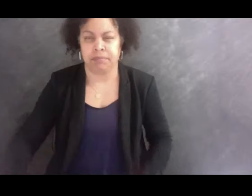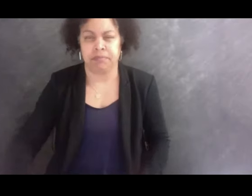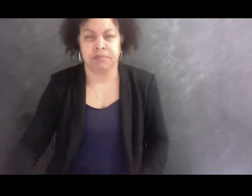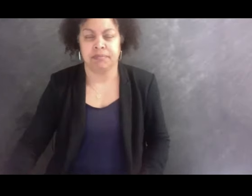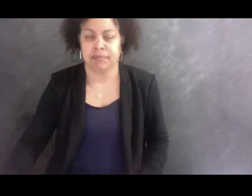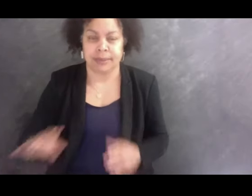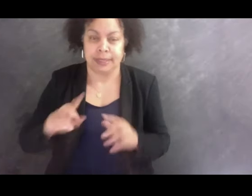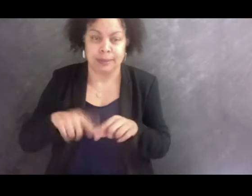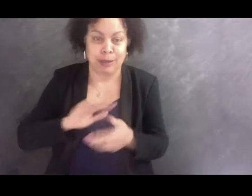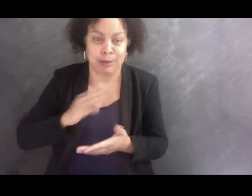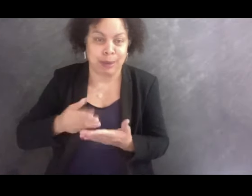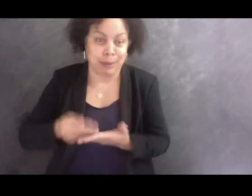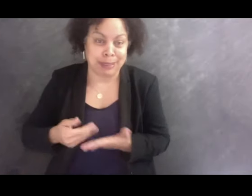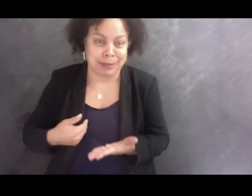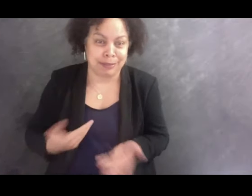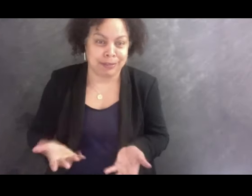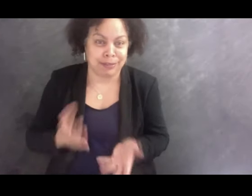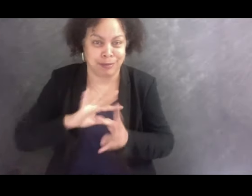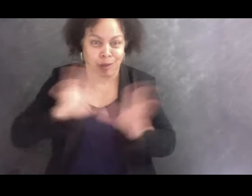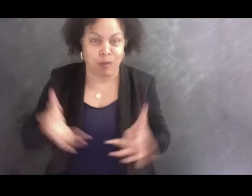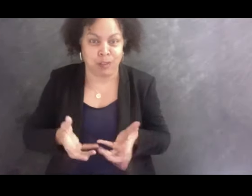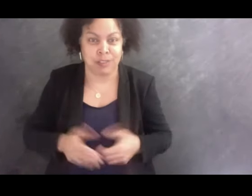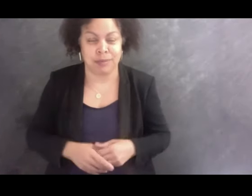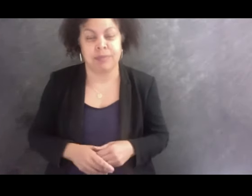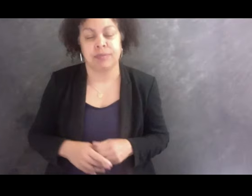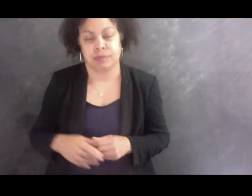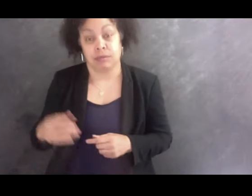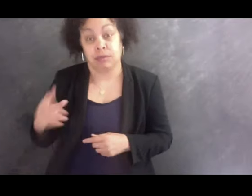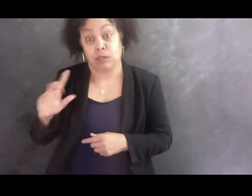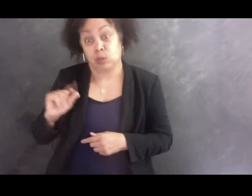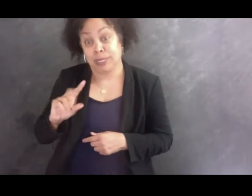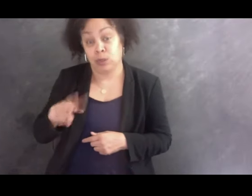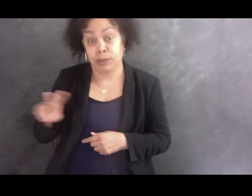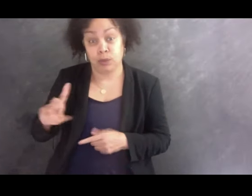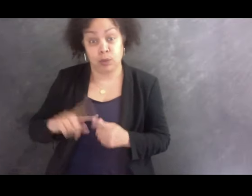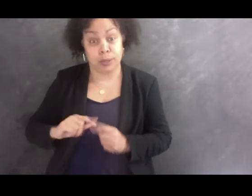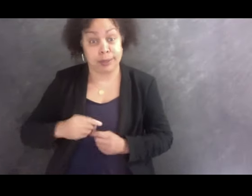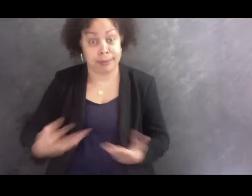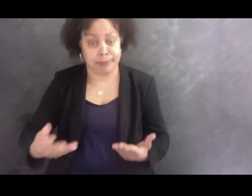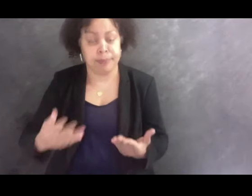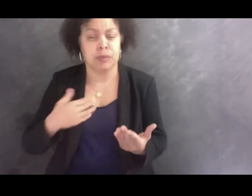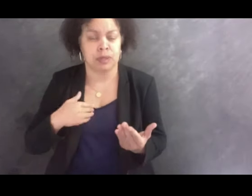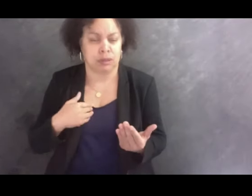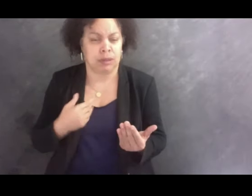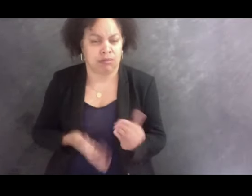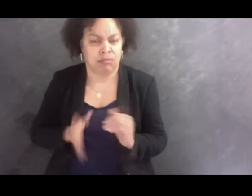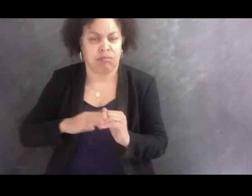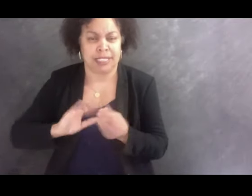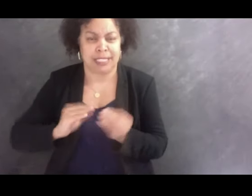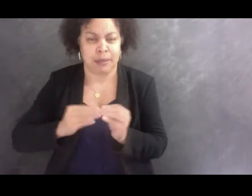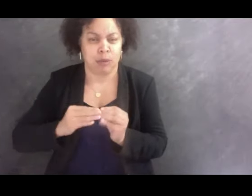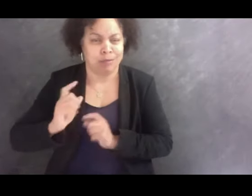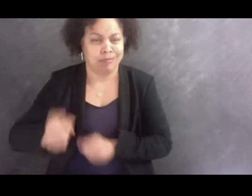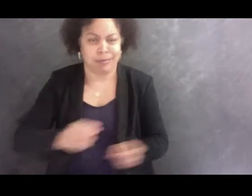funding. And I should say, this past year, the 2022 awards, we increased our number of awardees